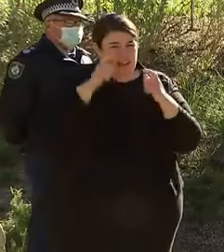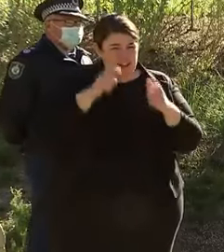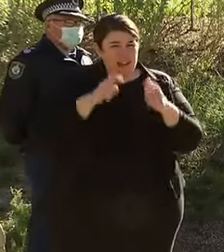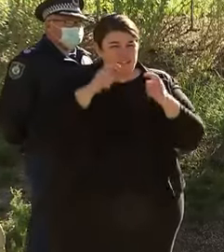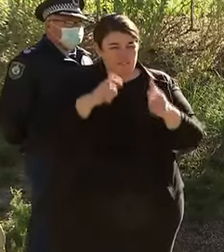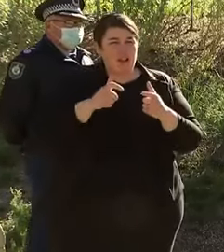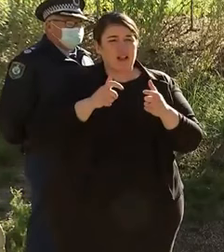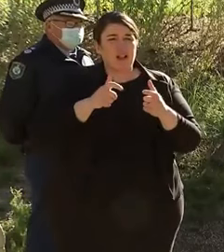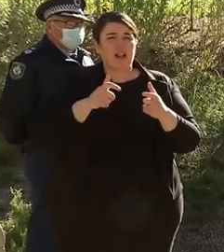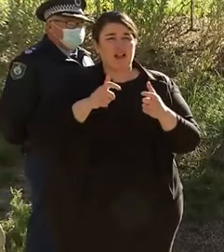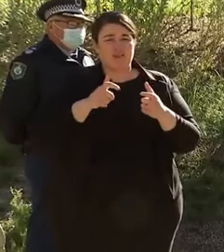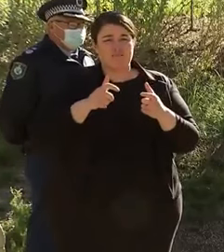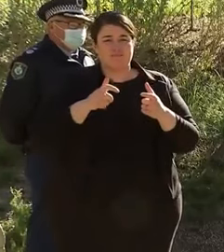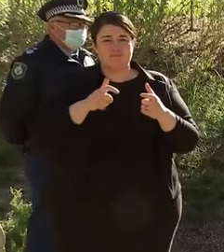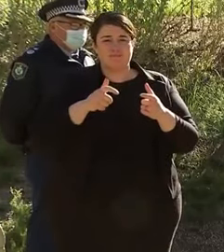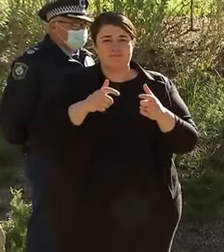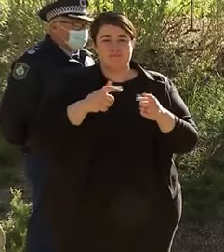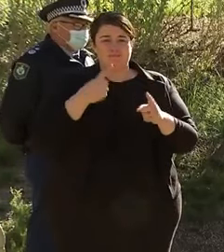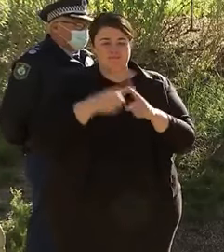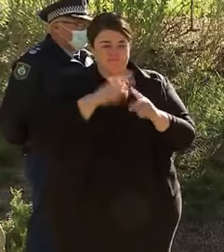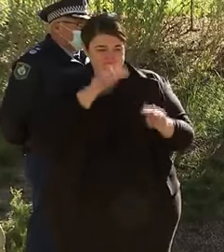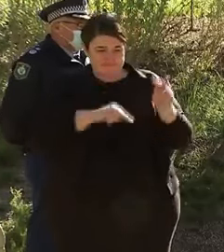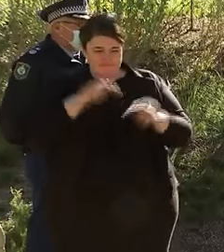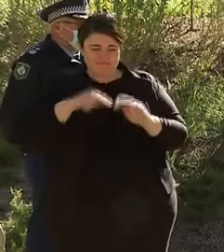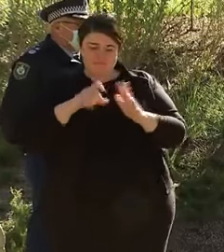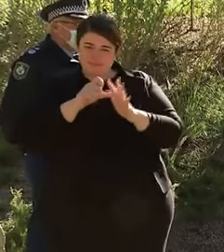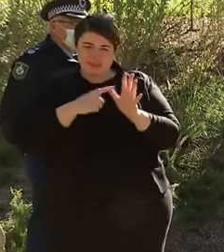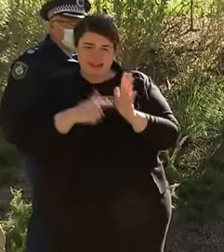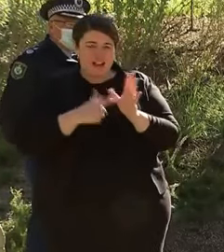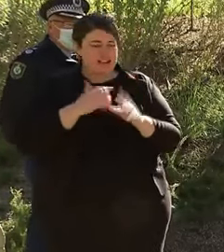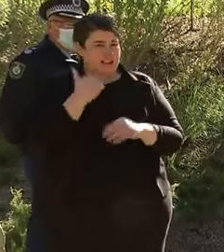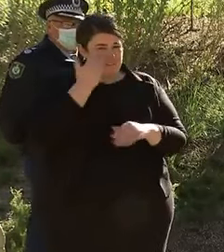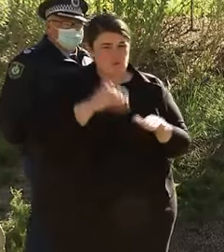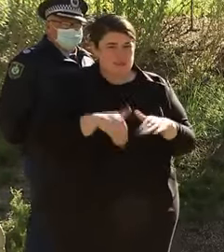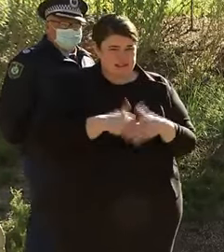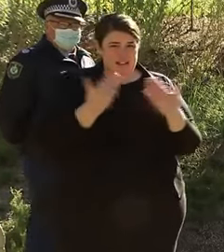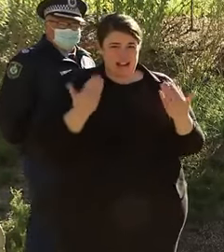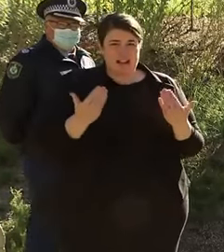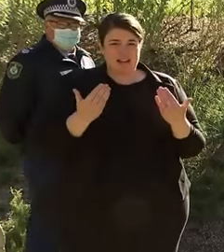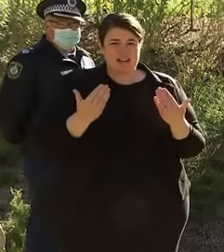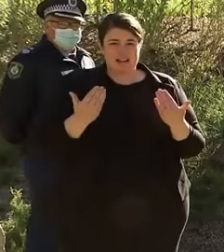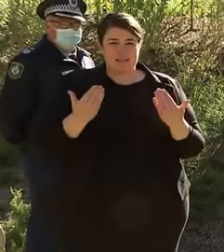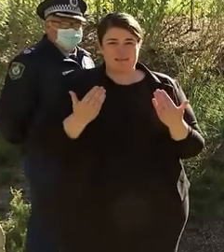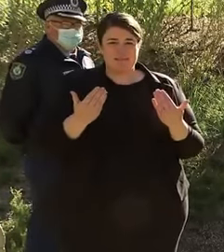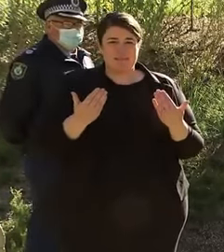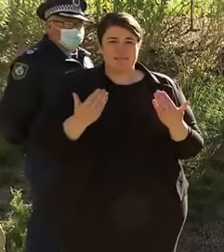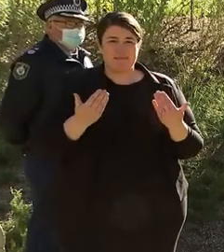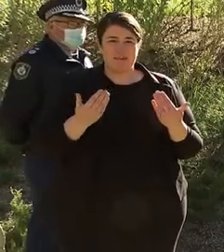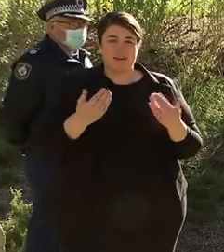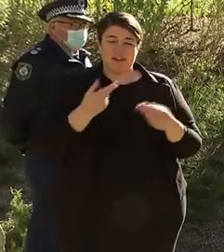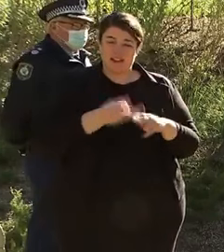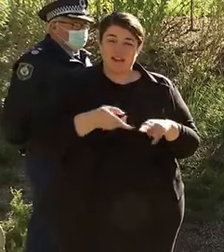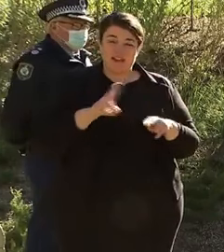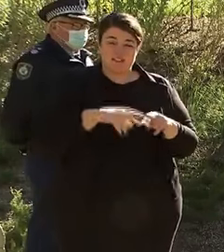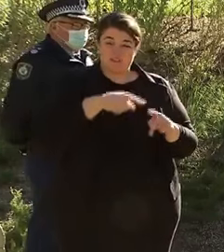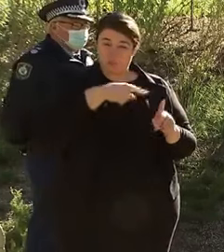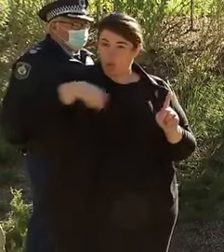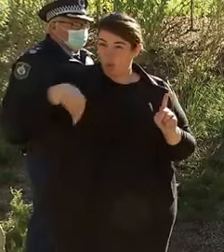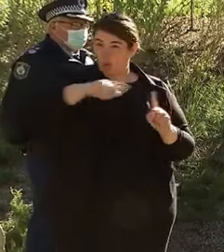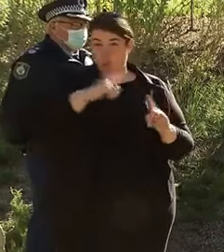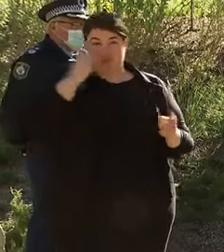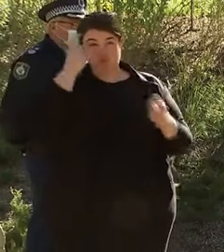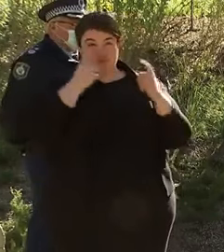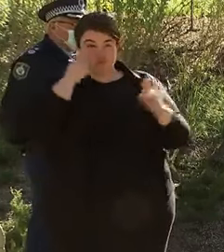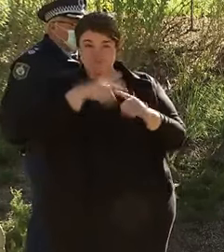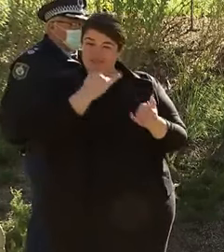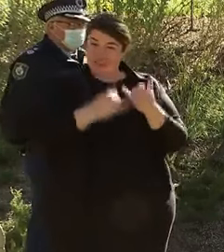and look at the data every day, but that was why I'd indicated that if we all take this very